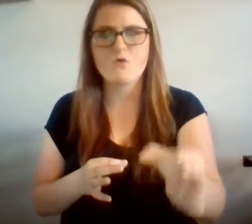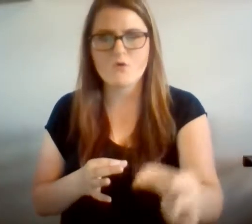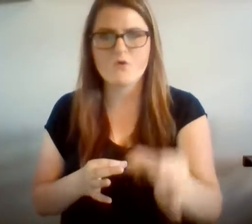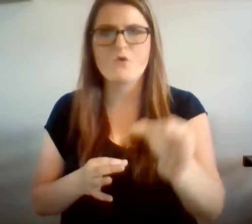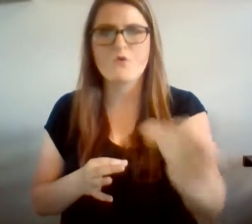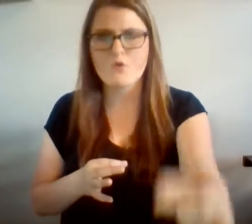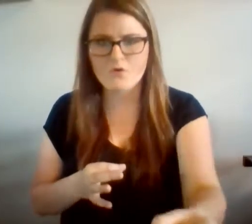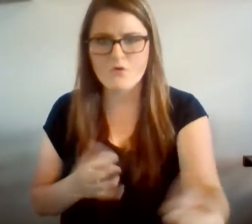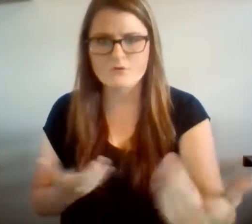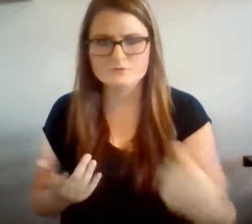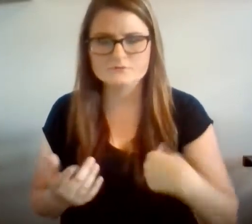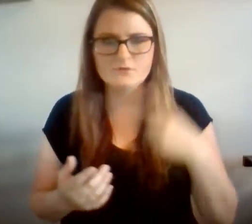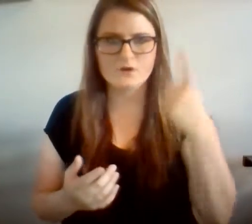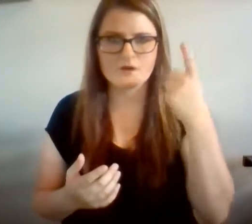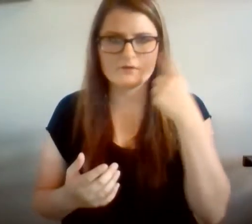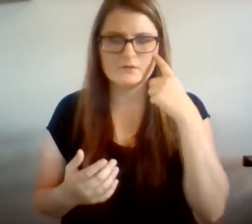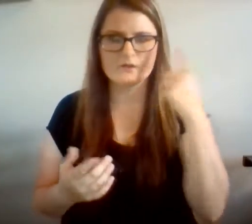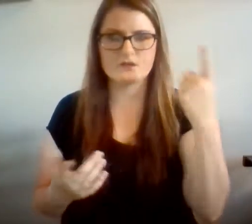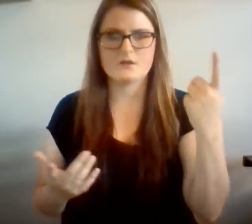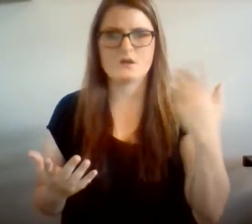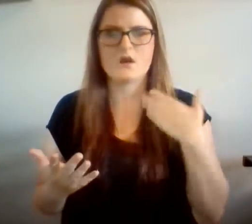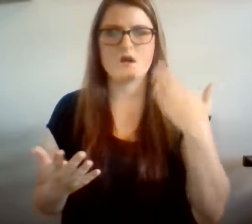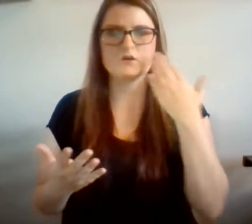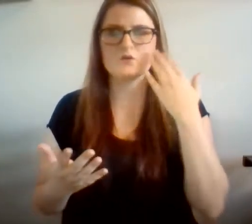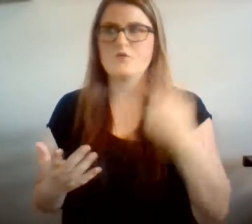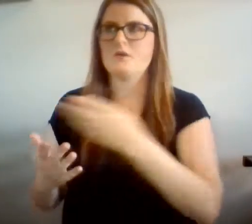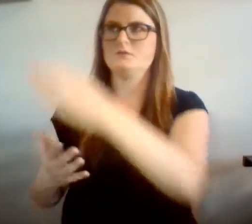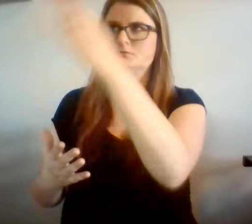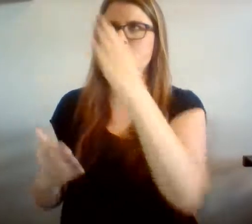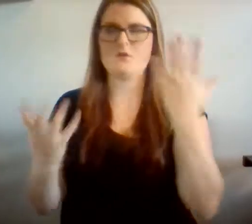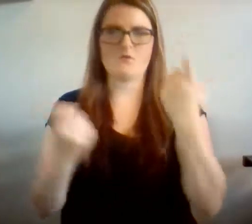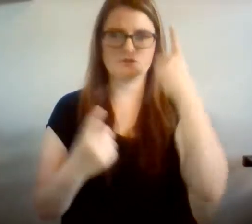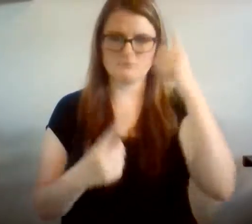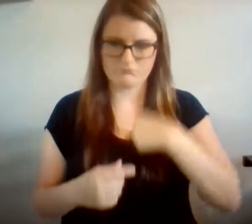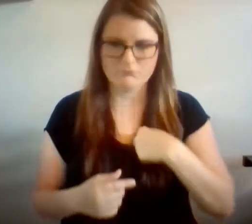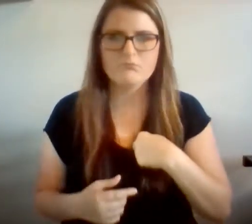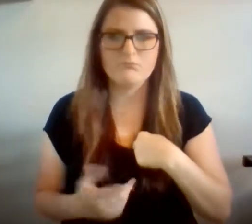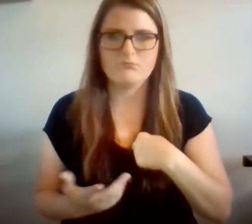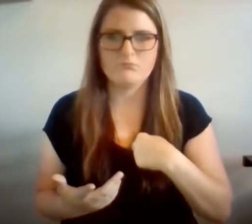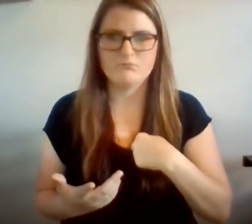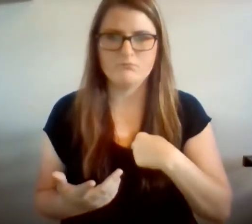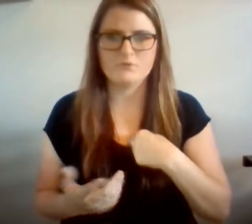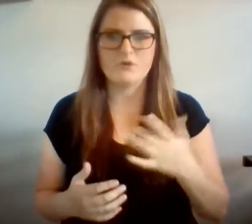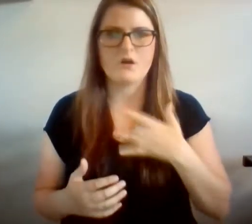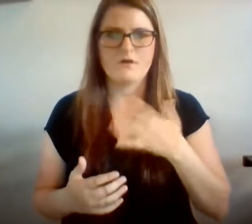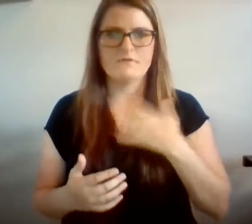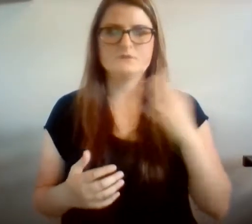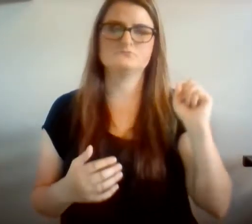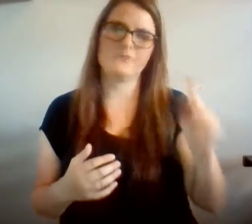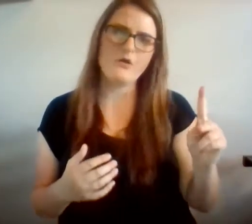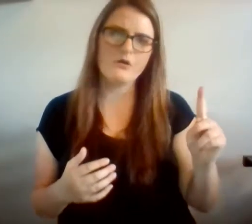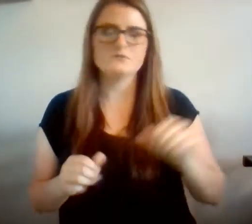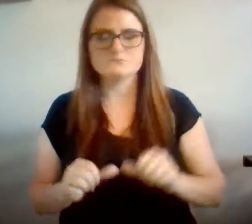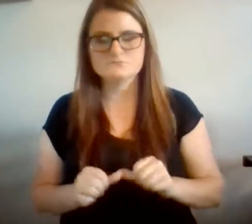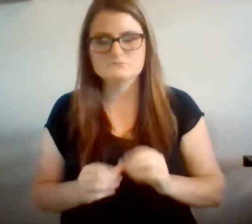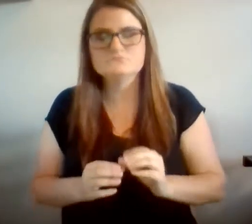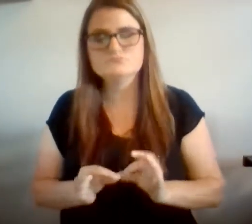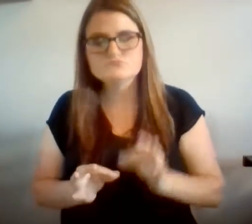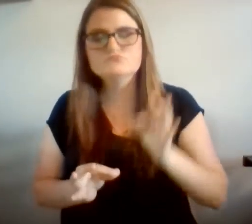sovereign knowledge of all things and that I'm definitely going to be able to do that. And so what that does for me is it helps me to think a lot more carefully about